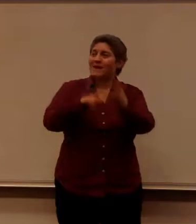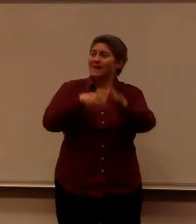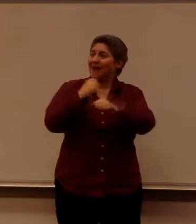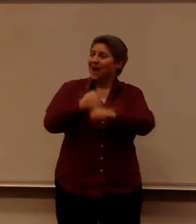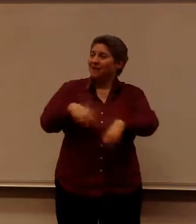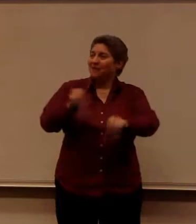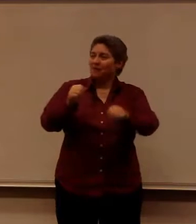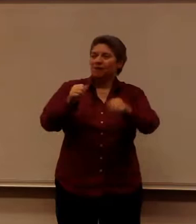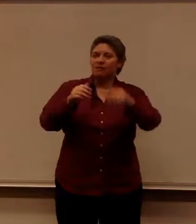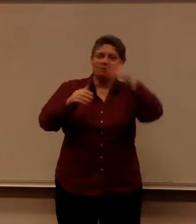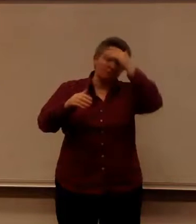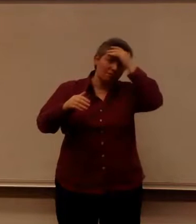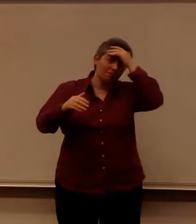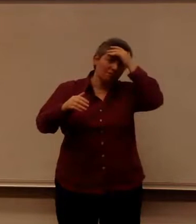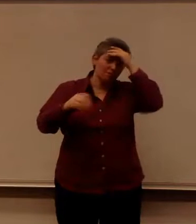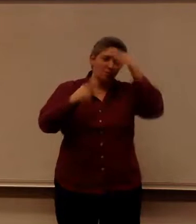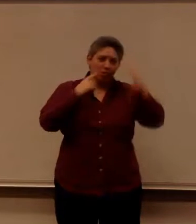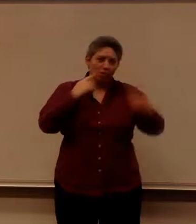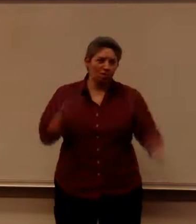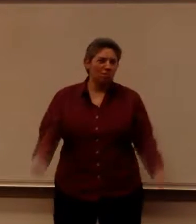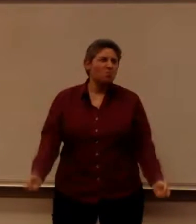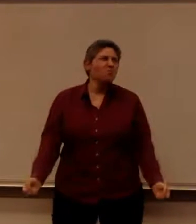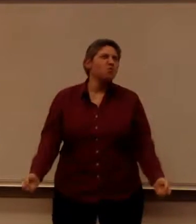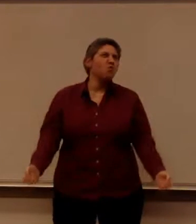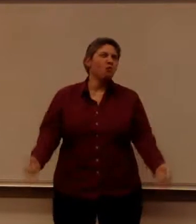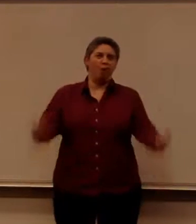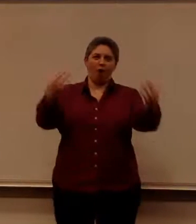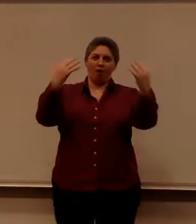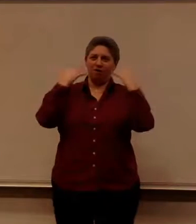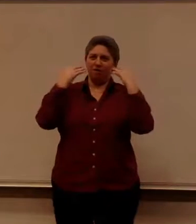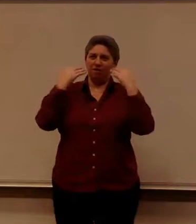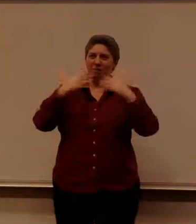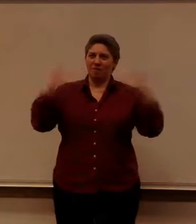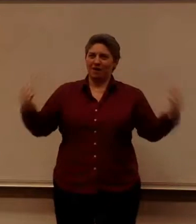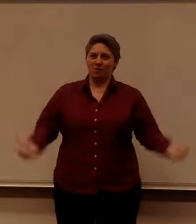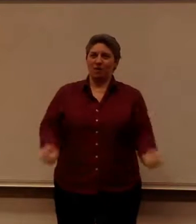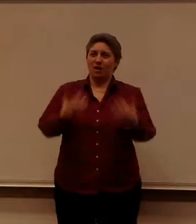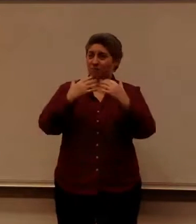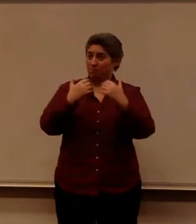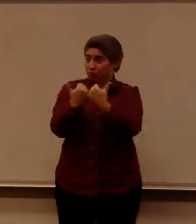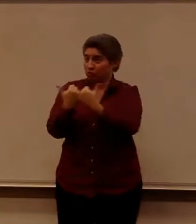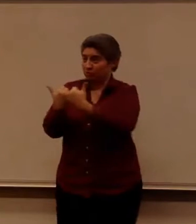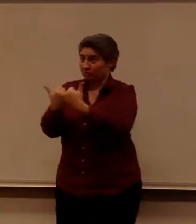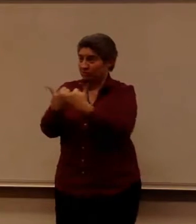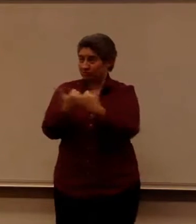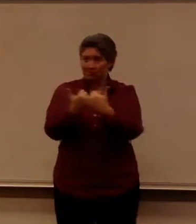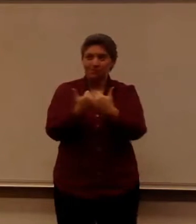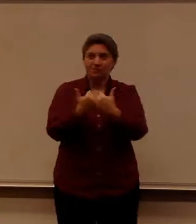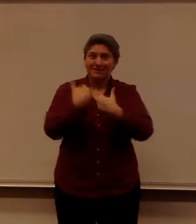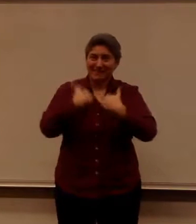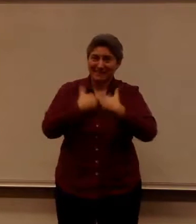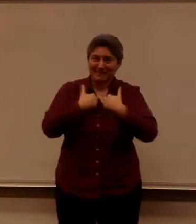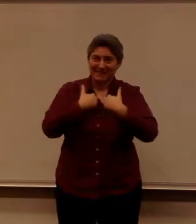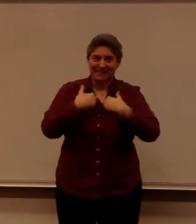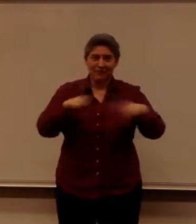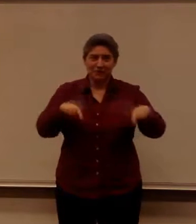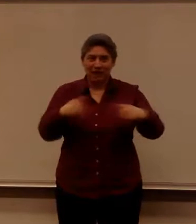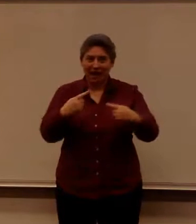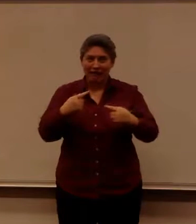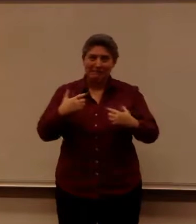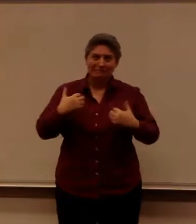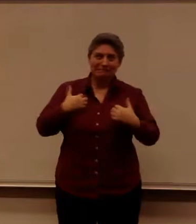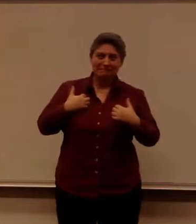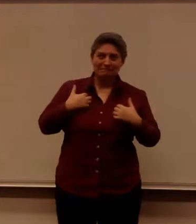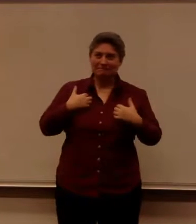heard. Once we get the set up of the NAG, I think that rate is going to be even higher, and that's a great thing.